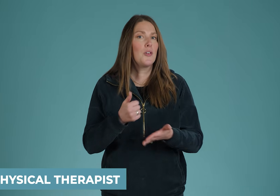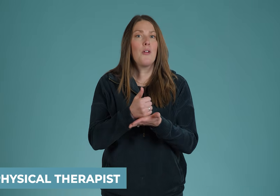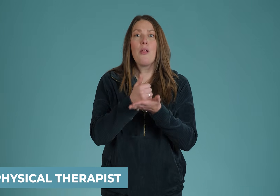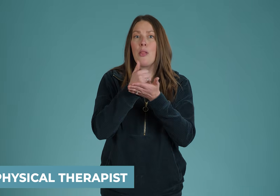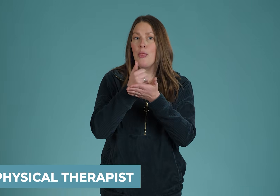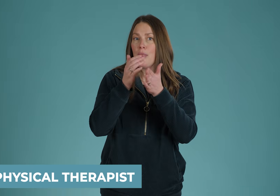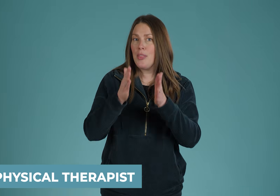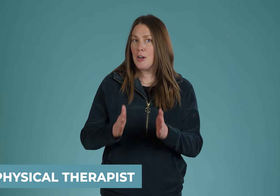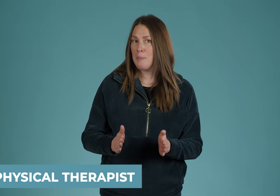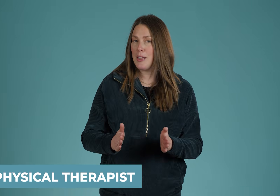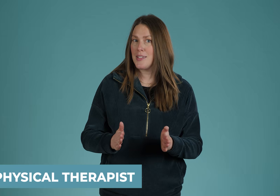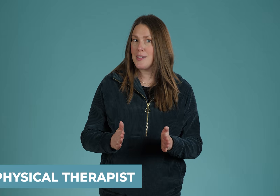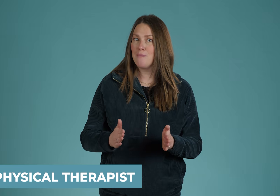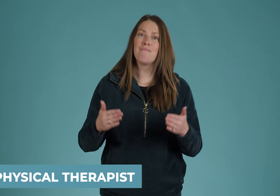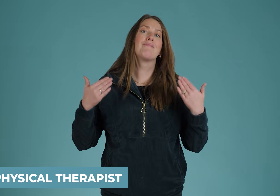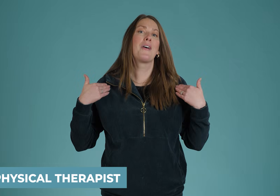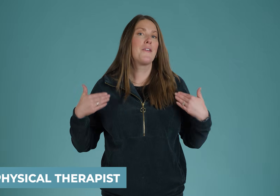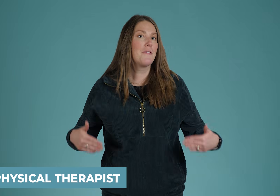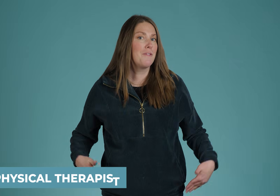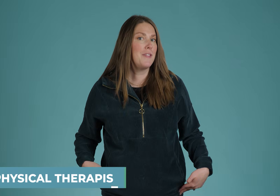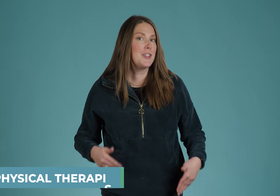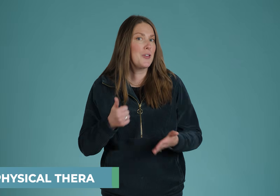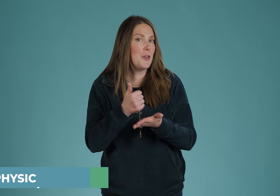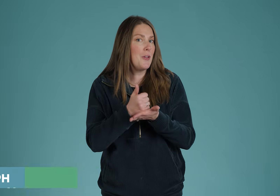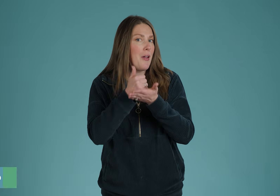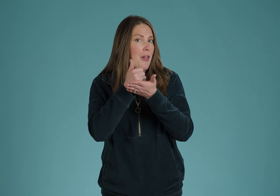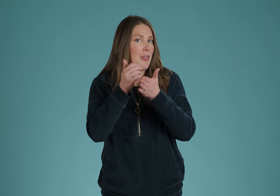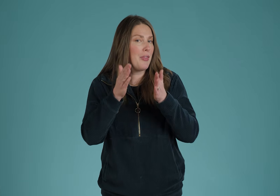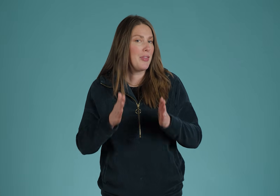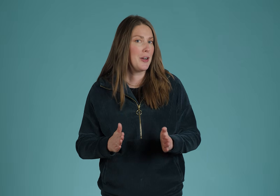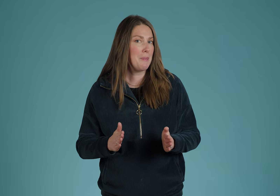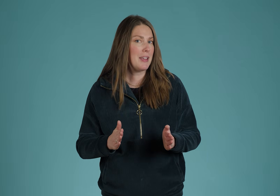Physical therapist. Physical therapist.